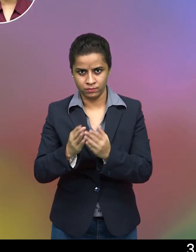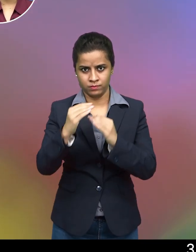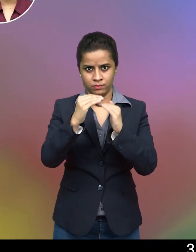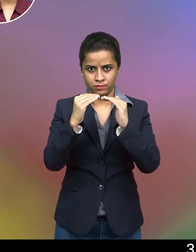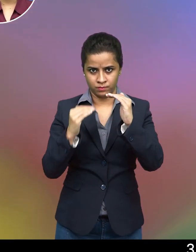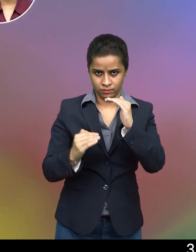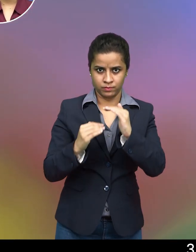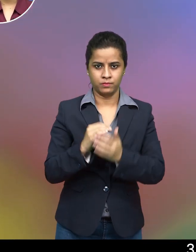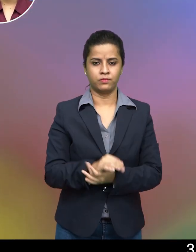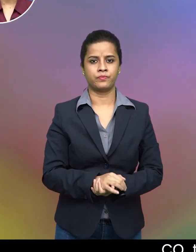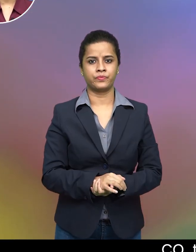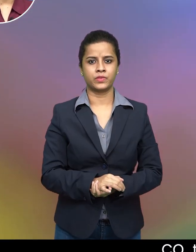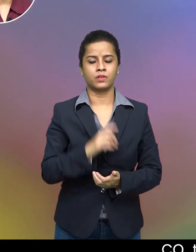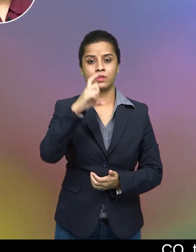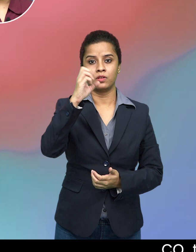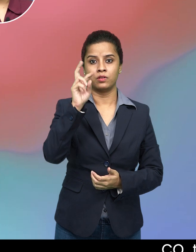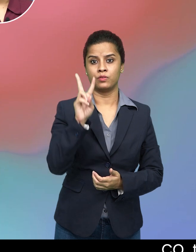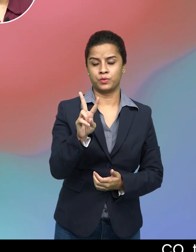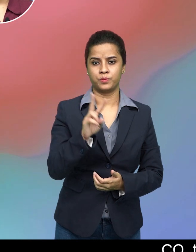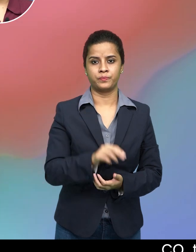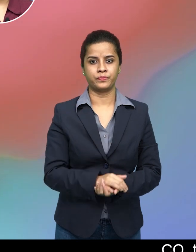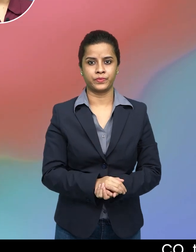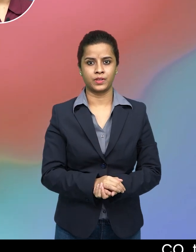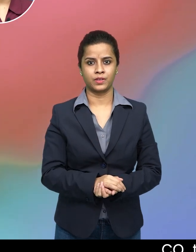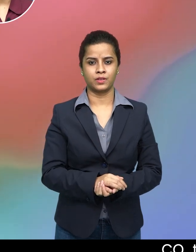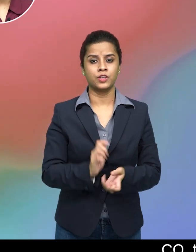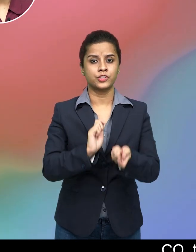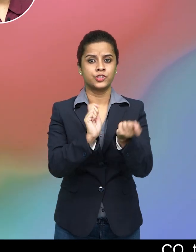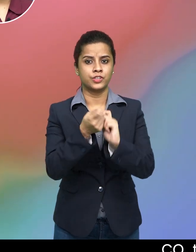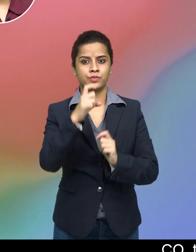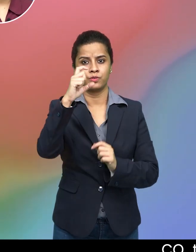reduction of CO2 to